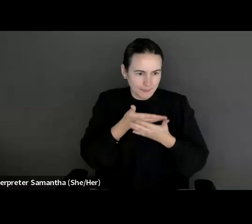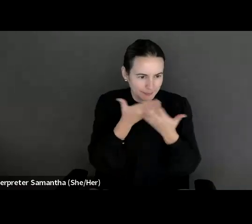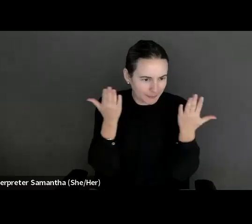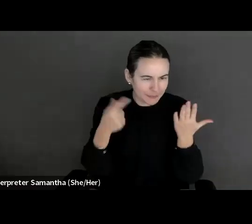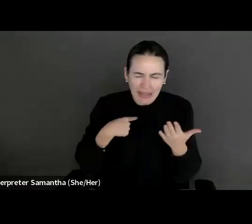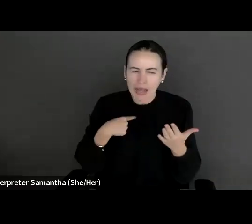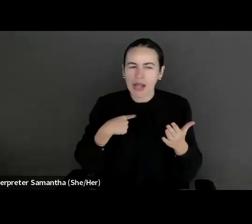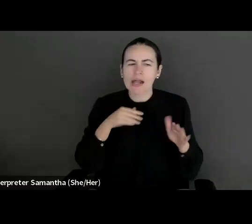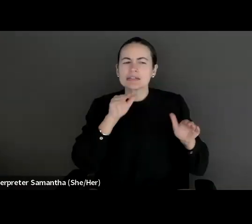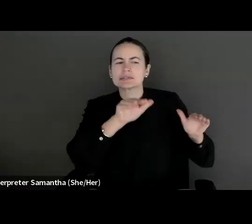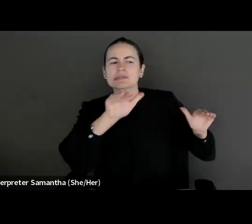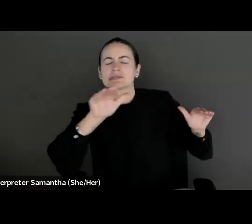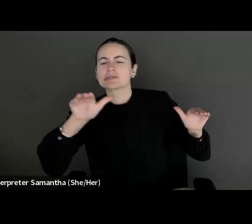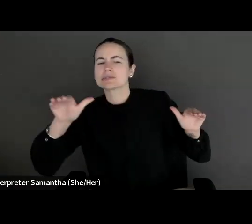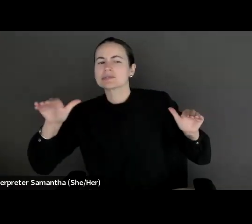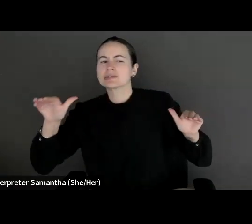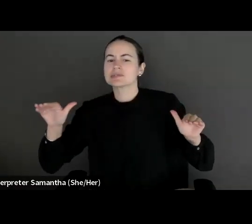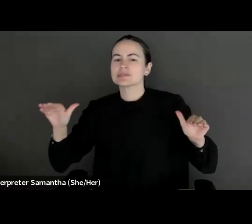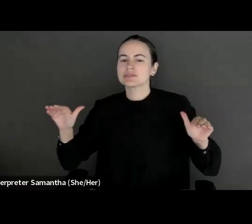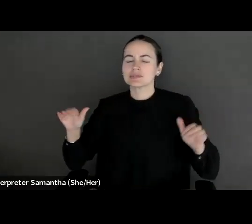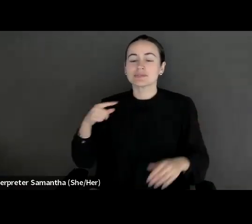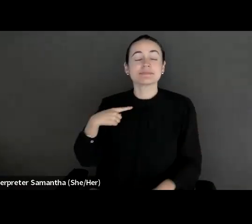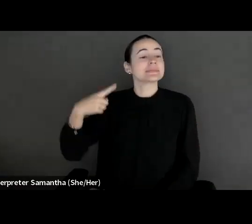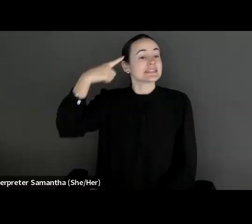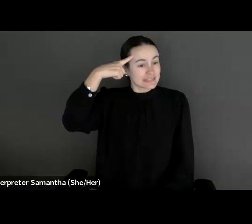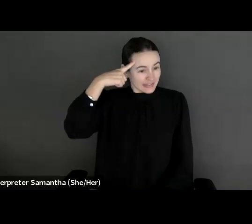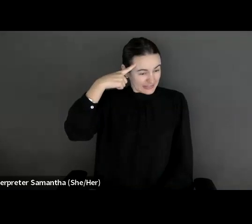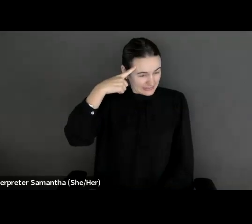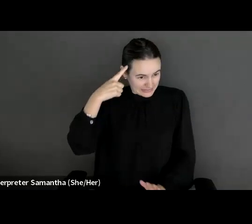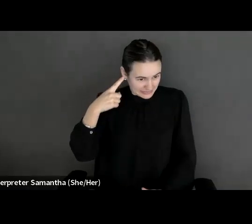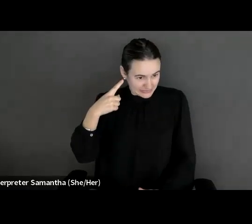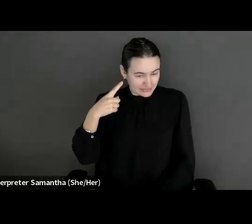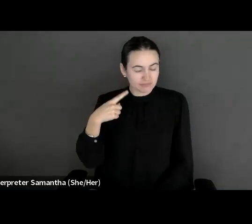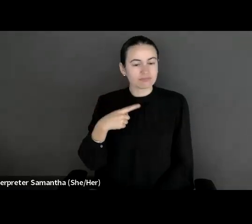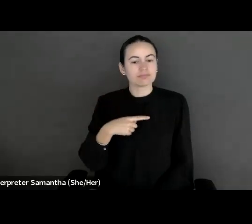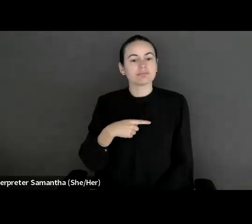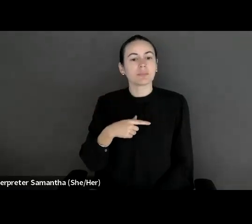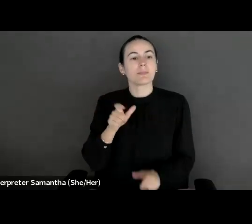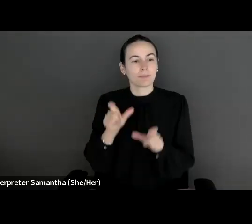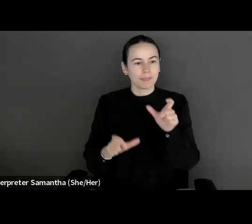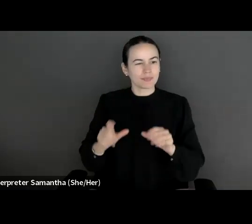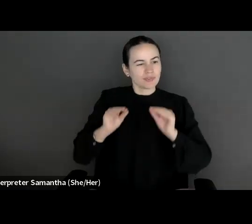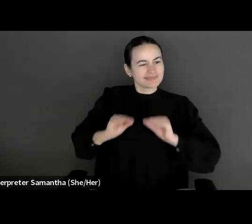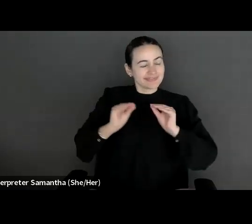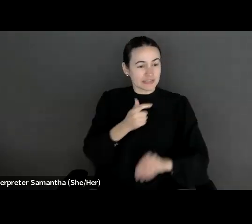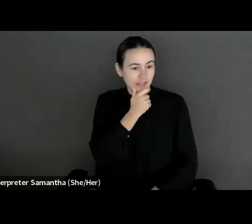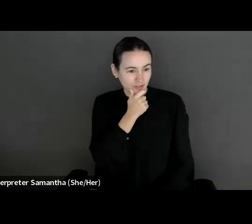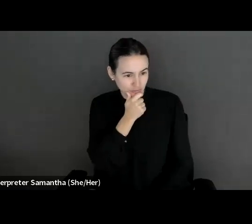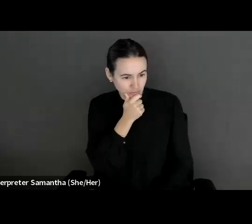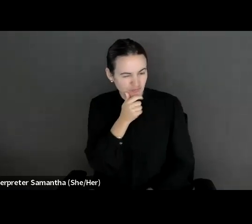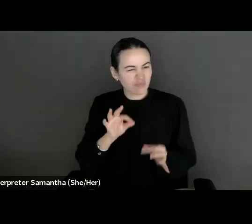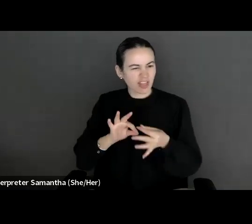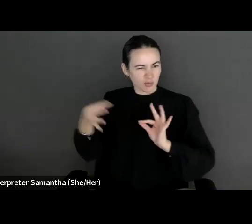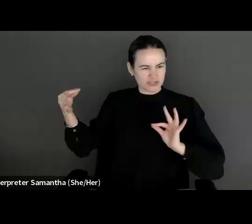pretty sure what happened was that there were a group of English language teachers and linguistic experts who